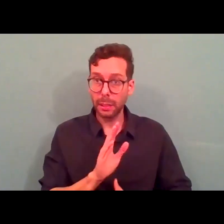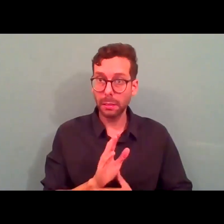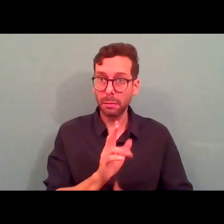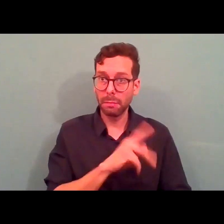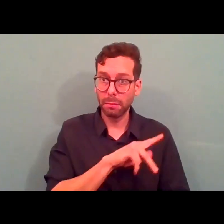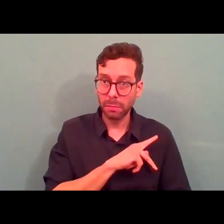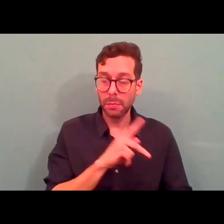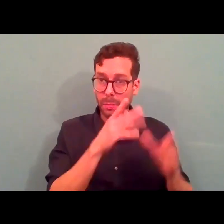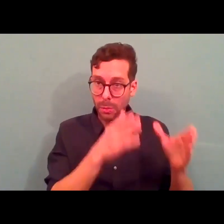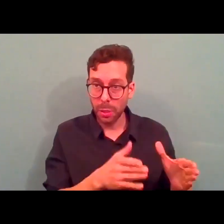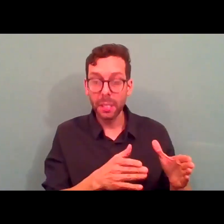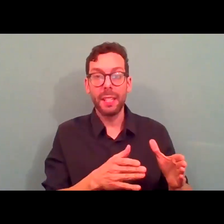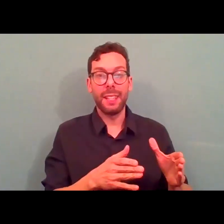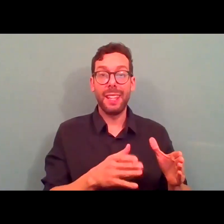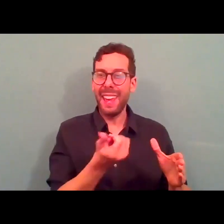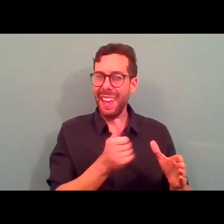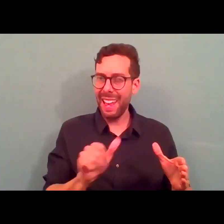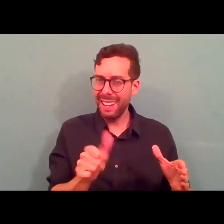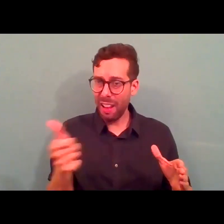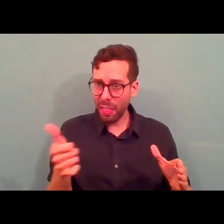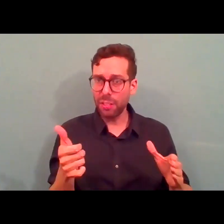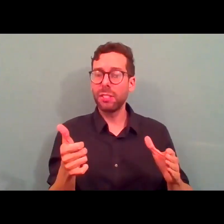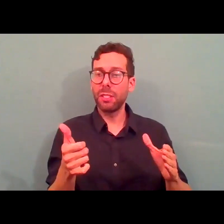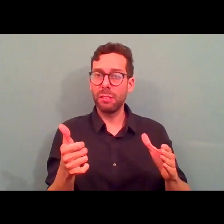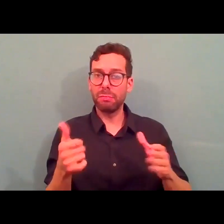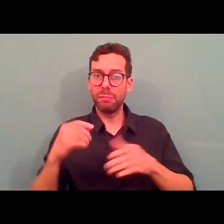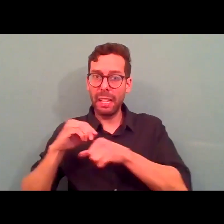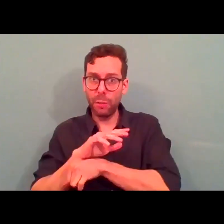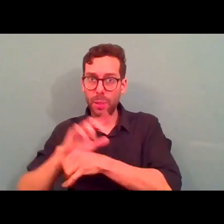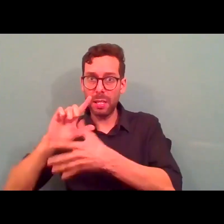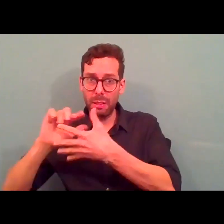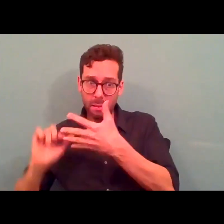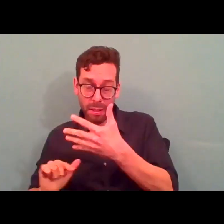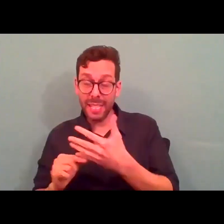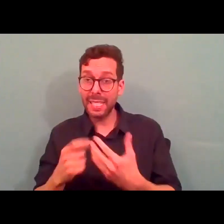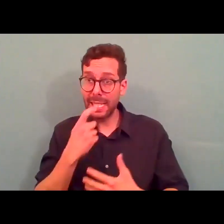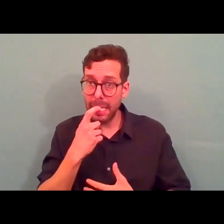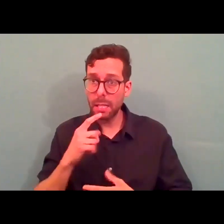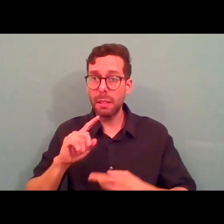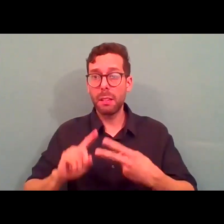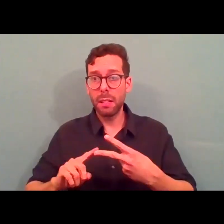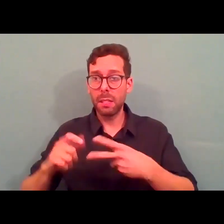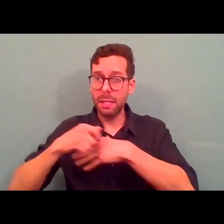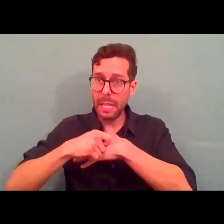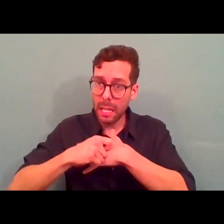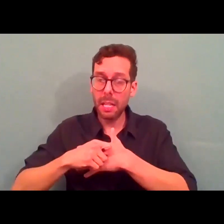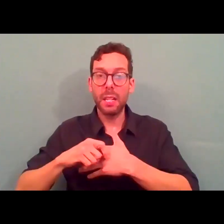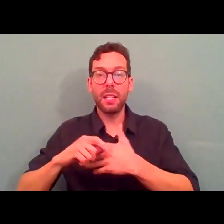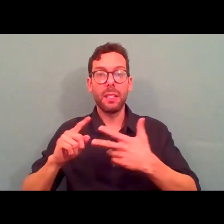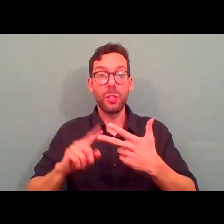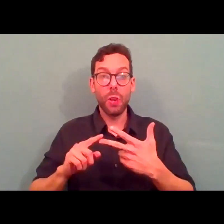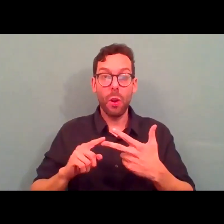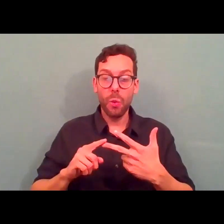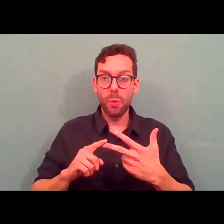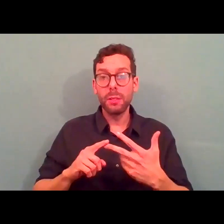every other little aspect that we've talked about tonight been looked at? Teeth, skin. So we think about it, physicians are trained to think head